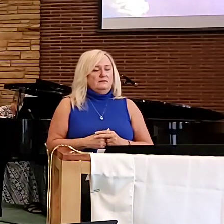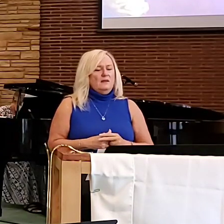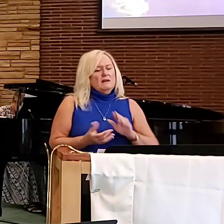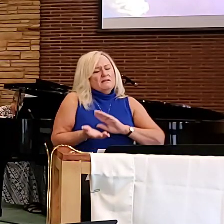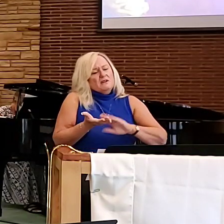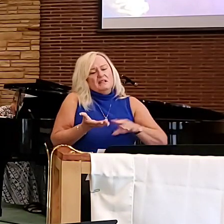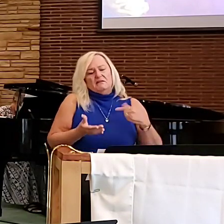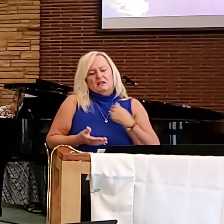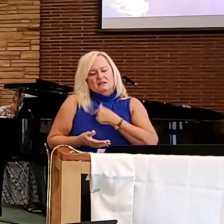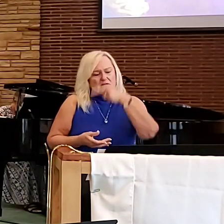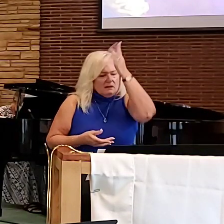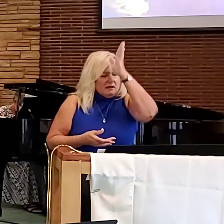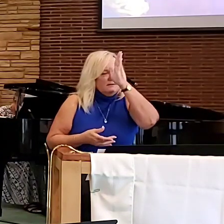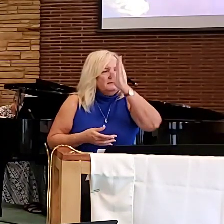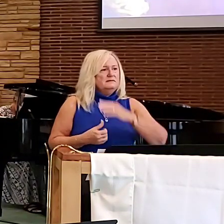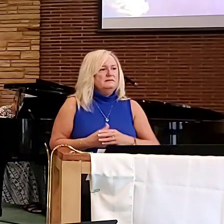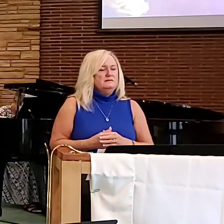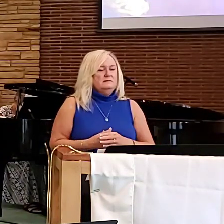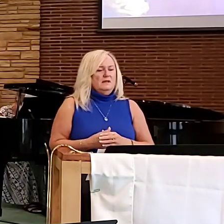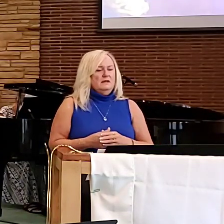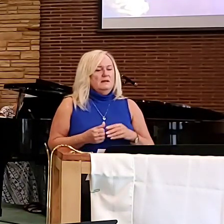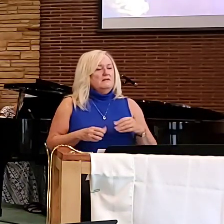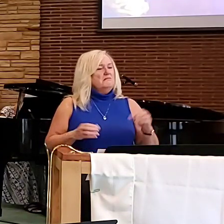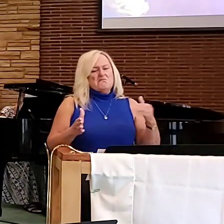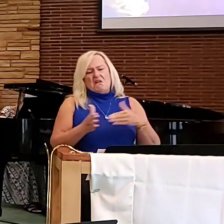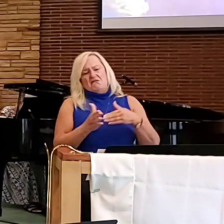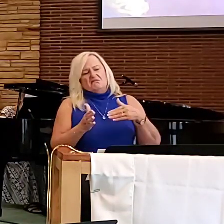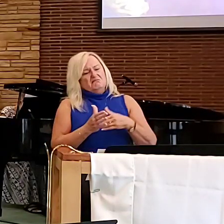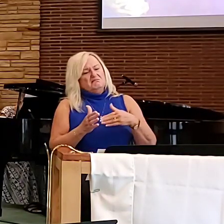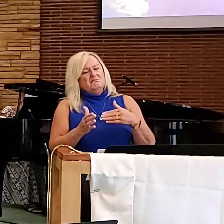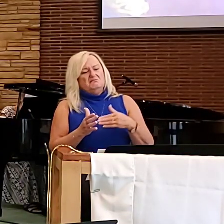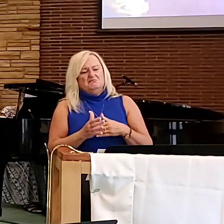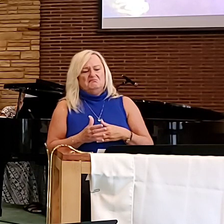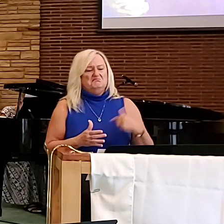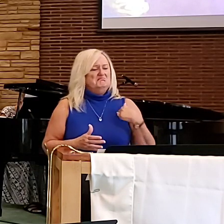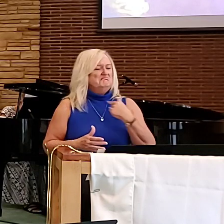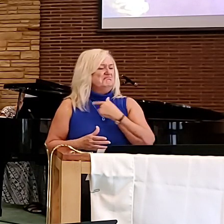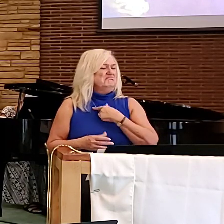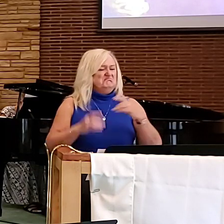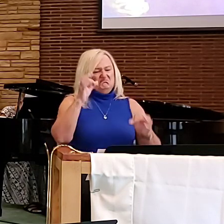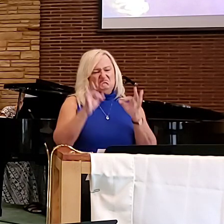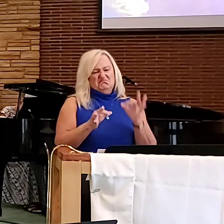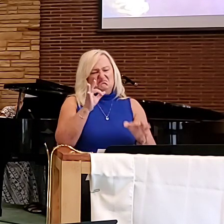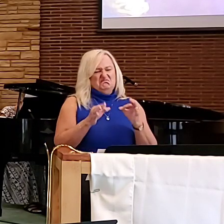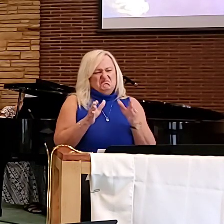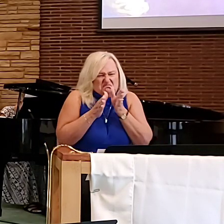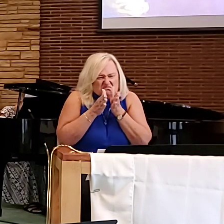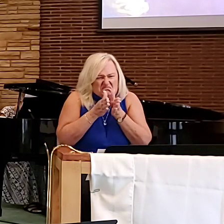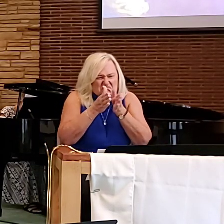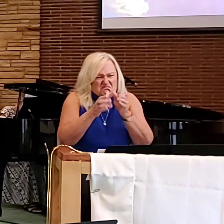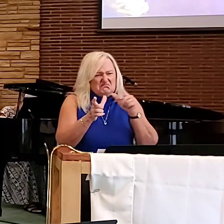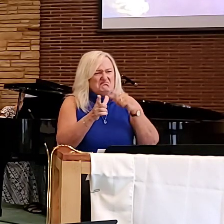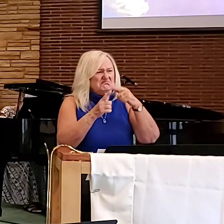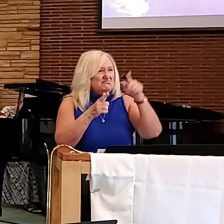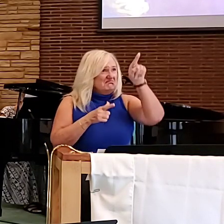Forgive us, O God, for so often our judgments are narrower than yours.